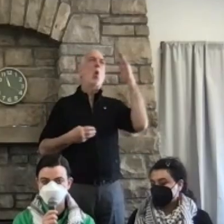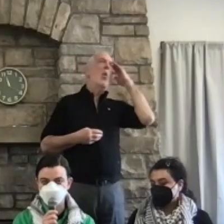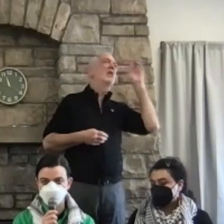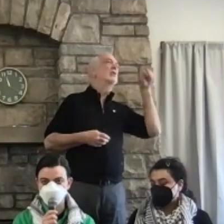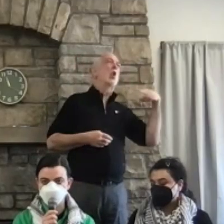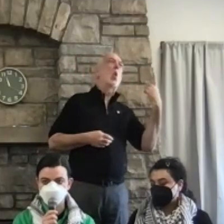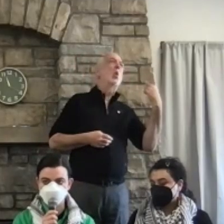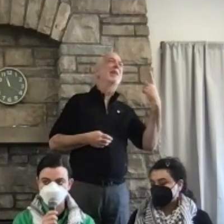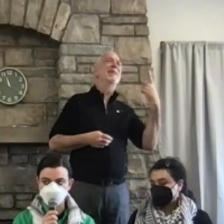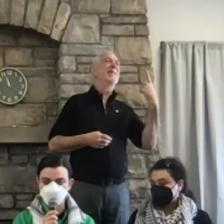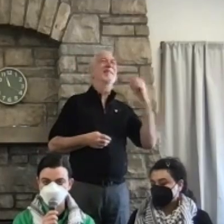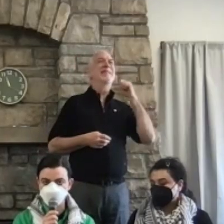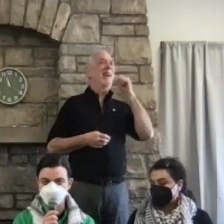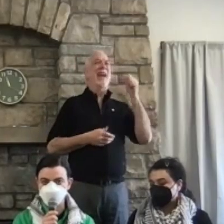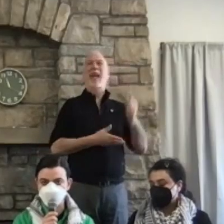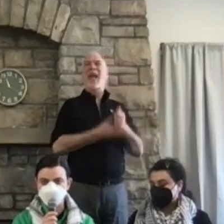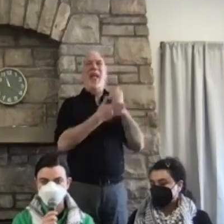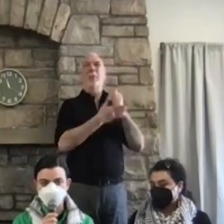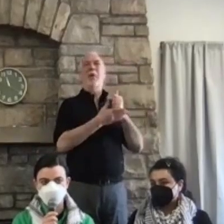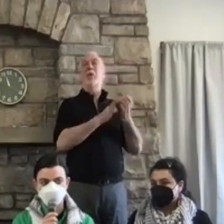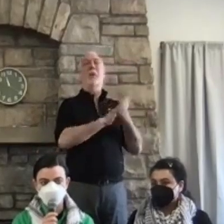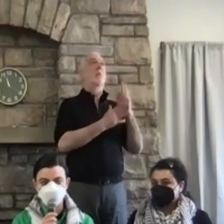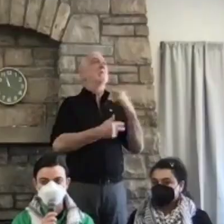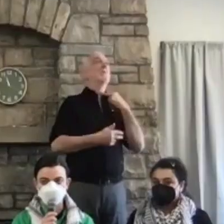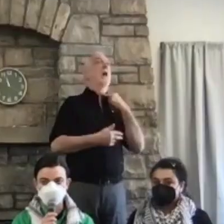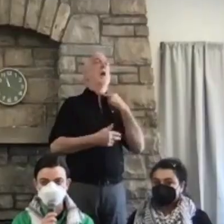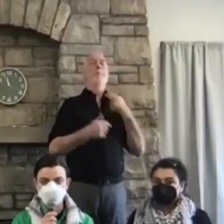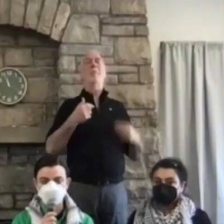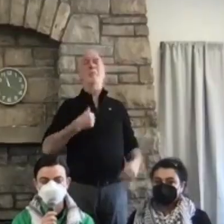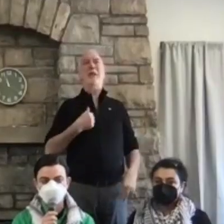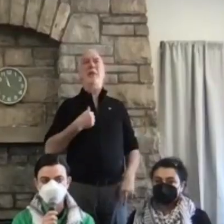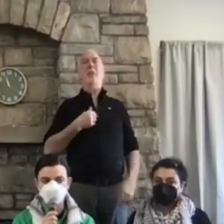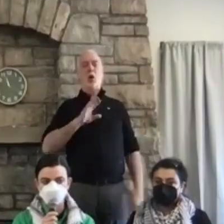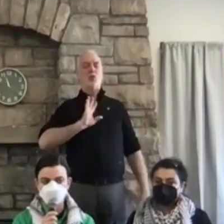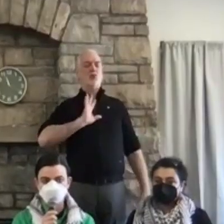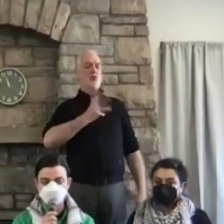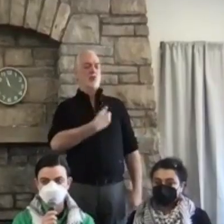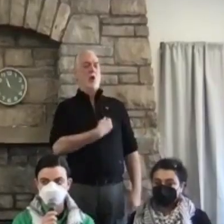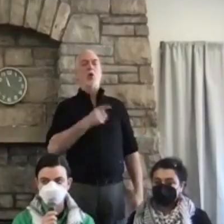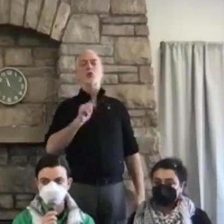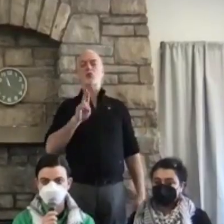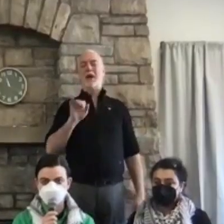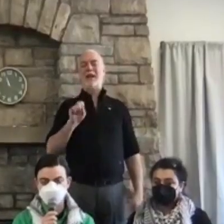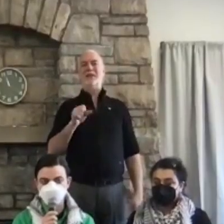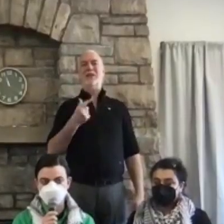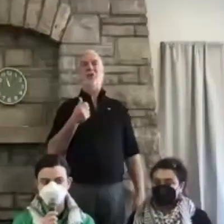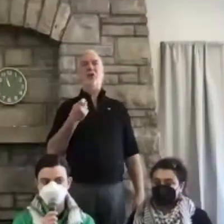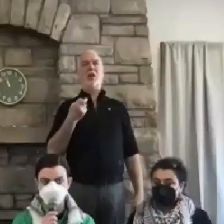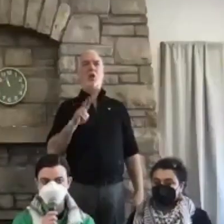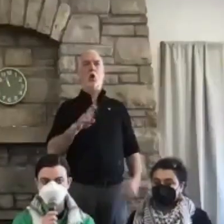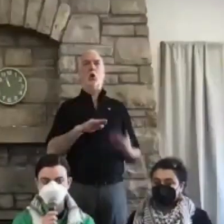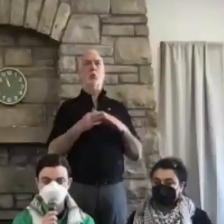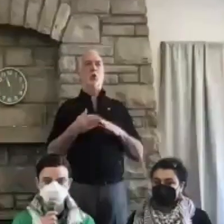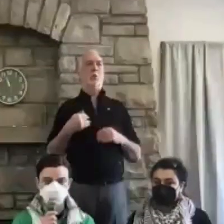is not just unhelpful, it's also a trap. I'm also a member of the transgender community, and looking at how things have progressed over the last